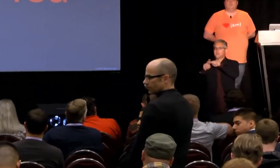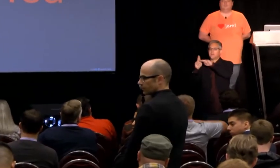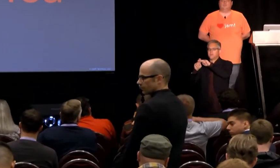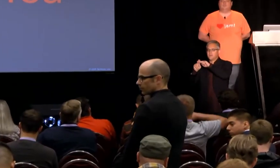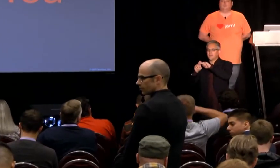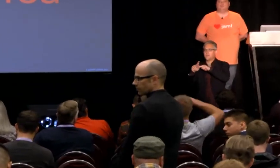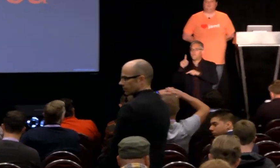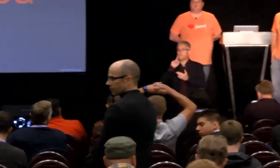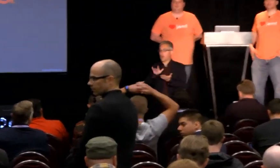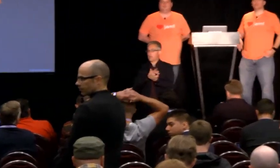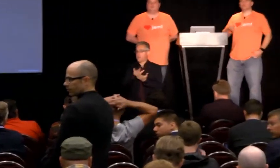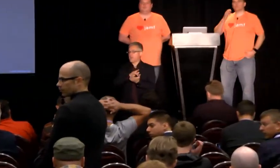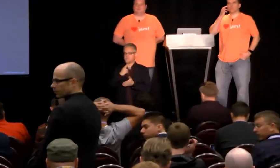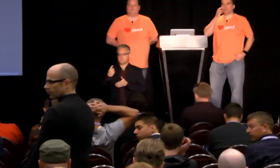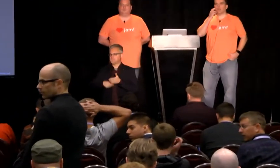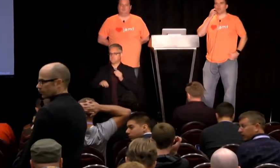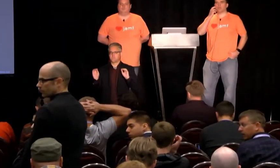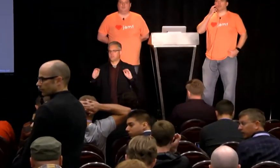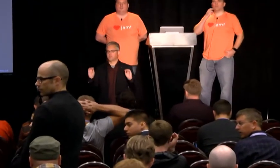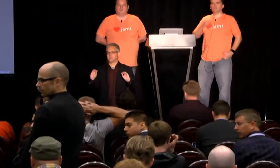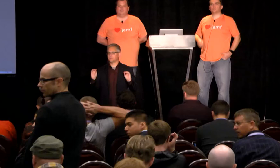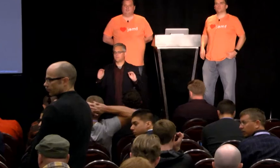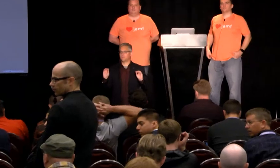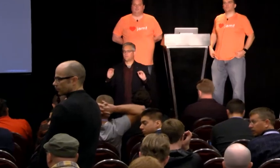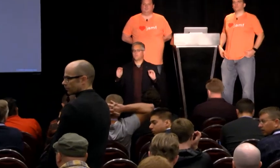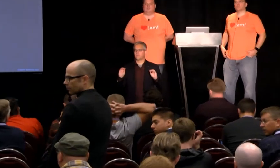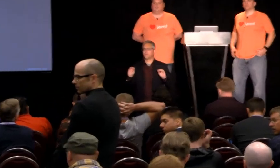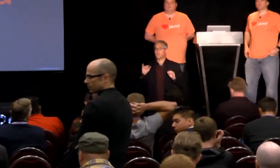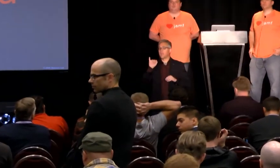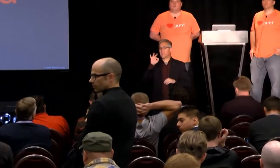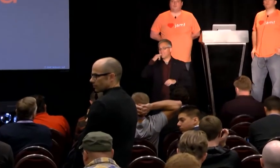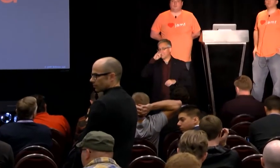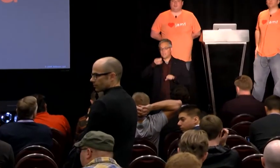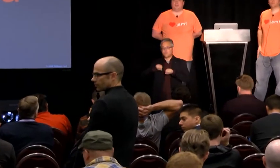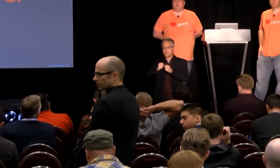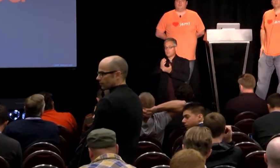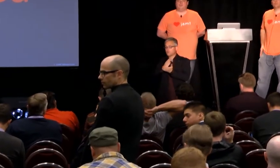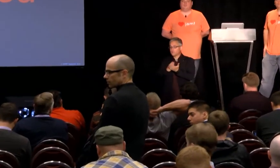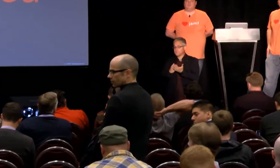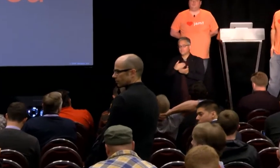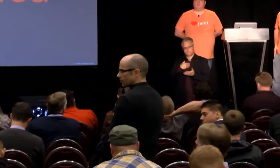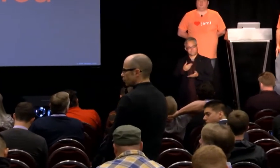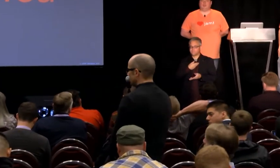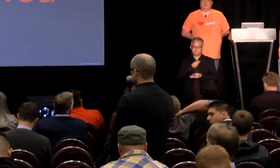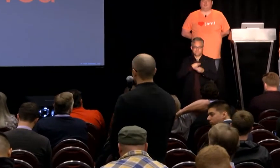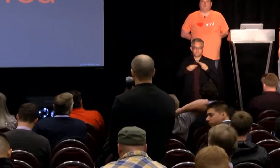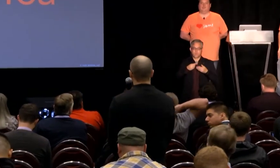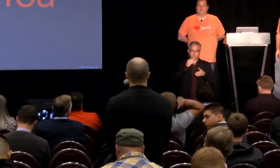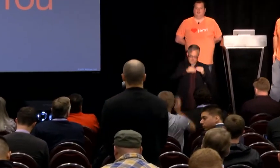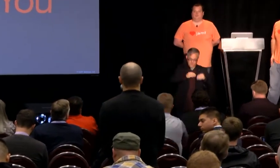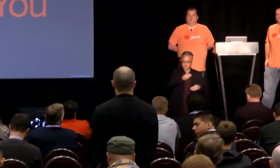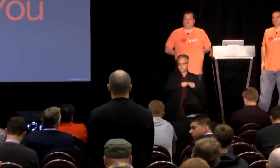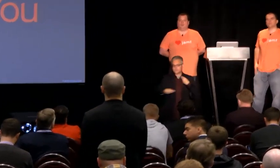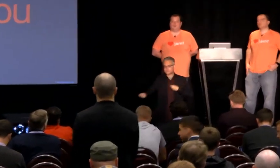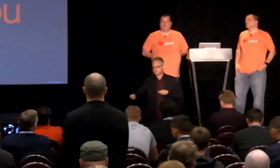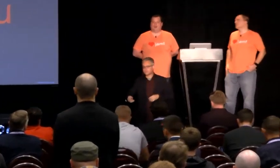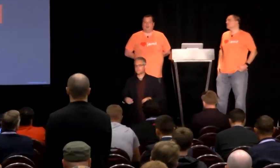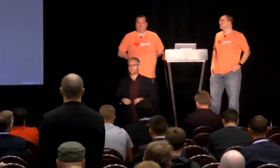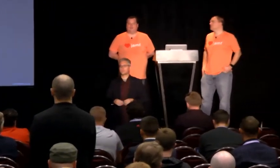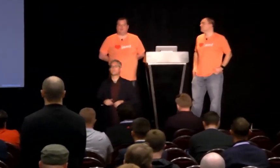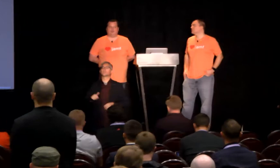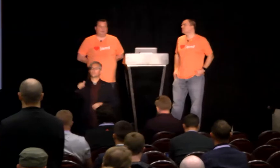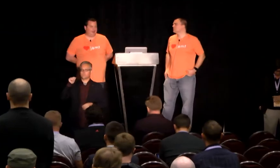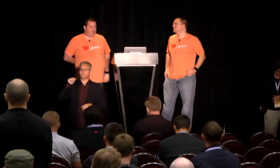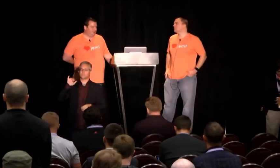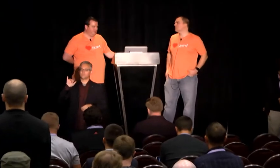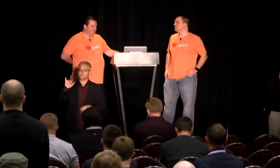our iPads, we don't charge anything. And if a kid breaks a screen, I just repair it. Gotcha. We do have,